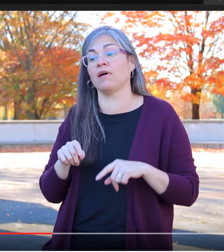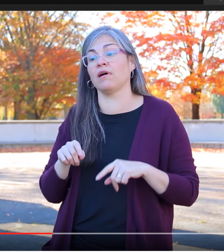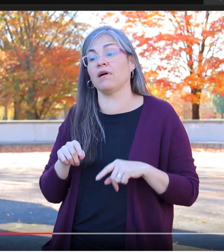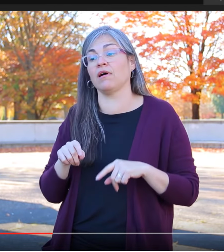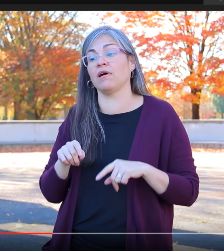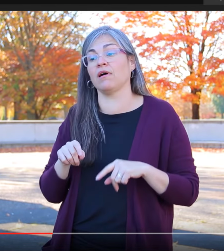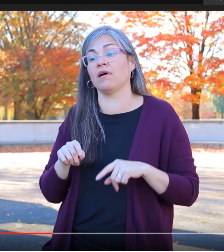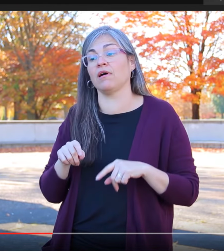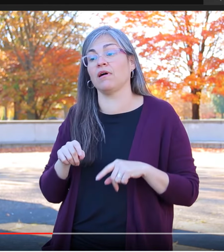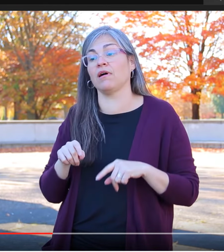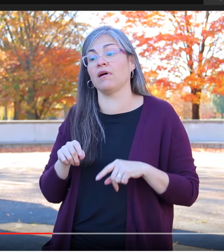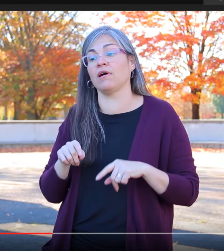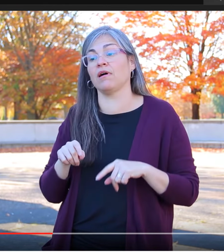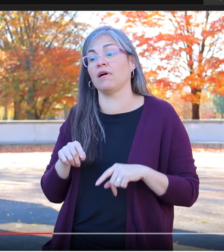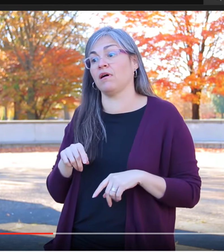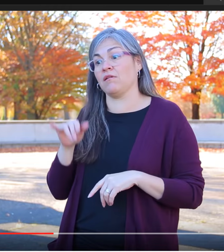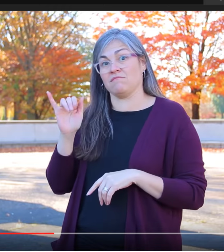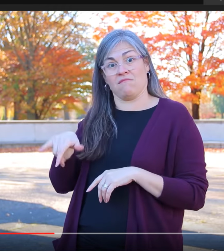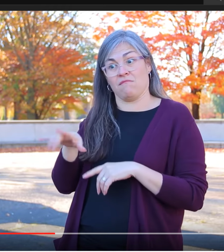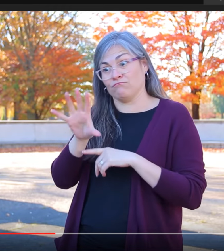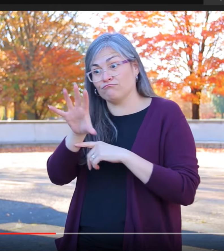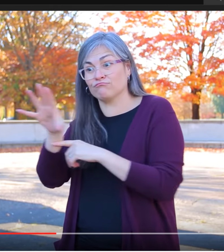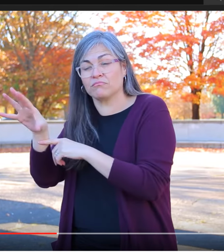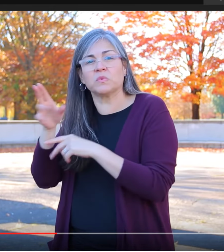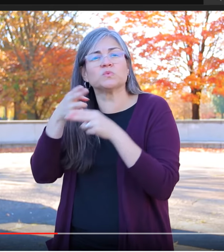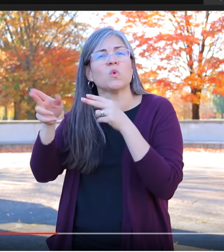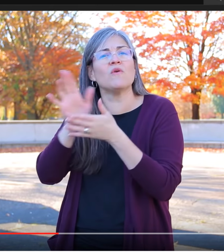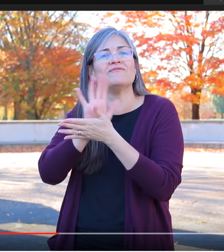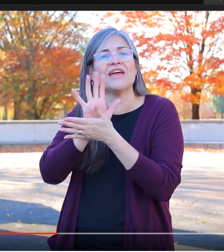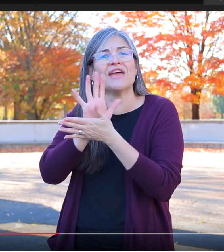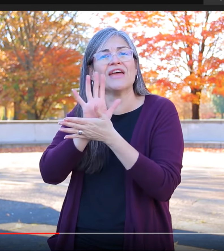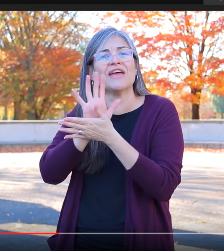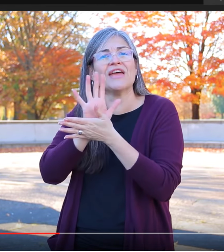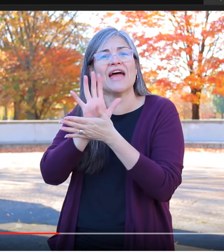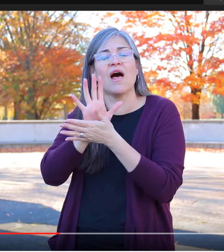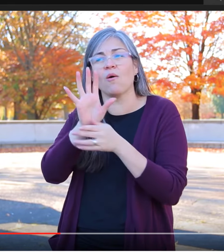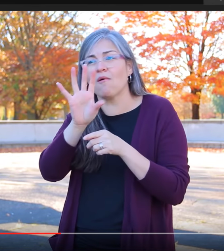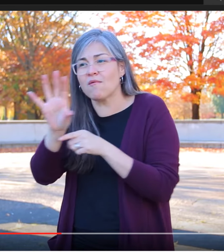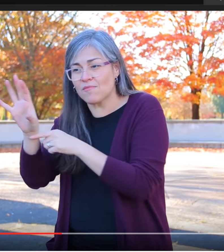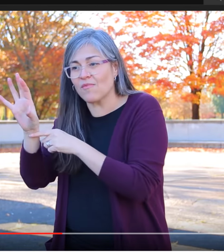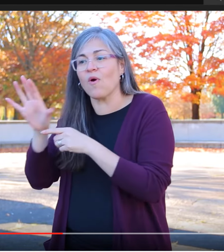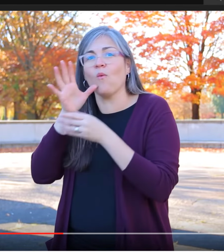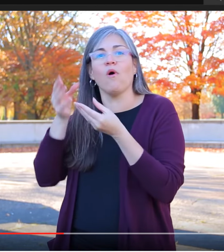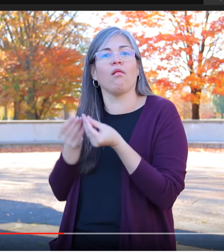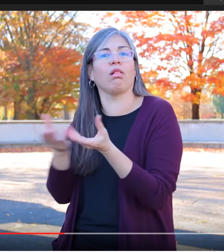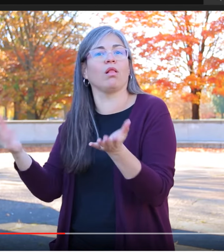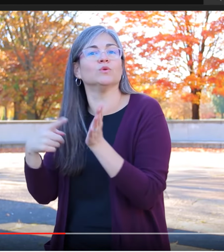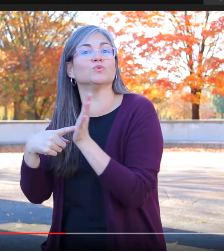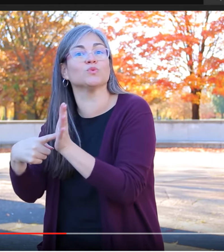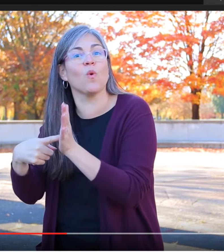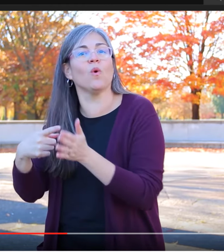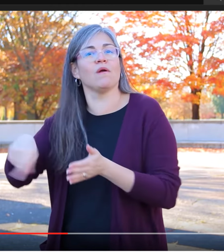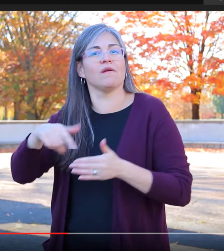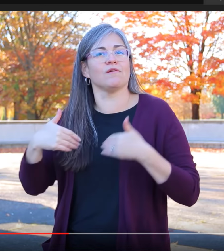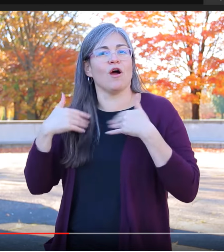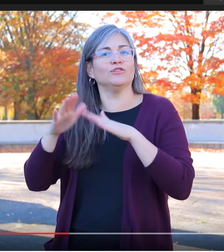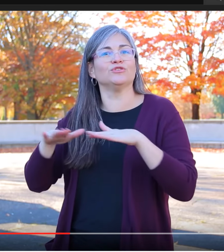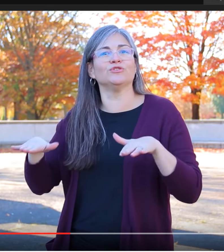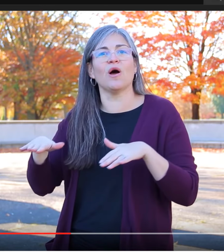all sorts of different professions. That short video we will be distributing